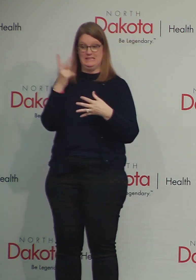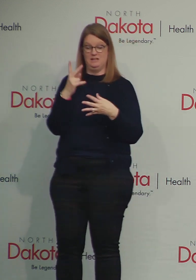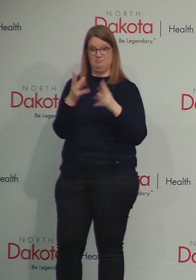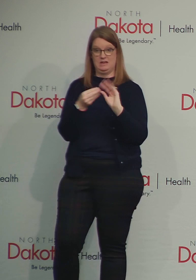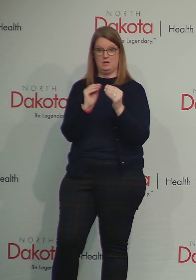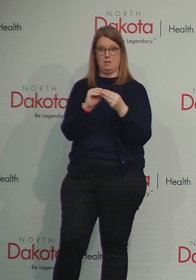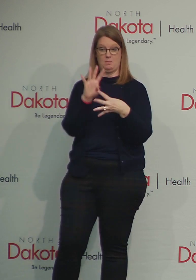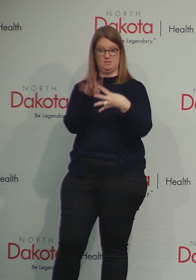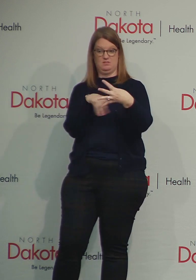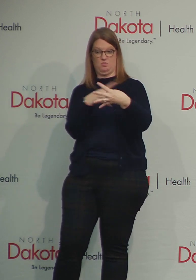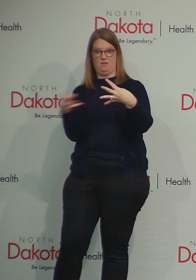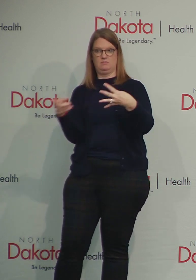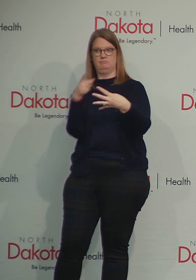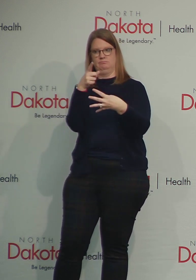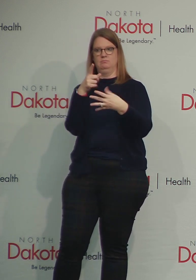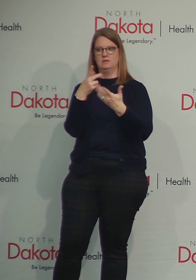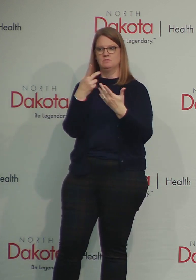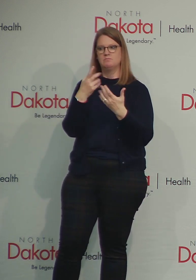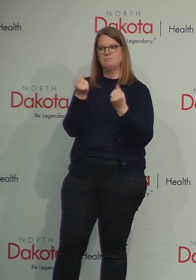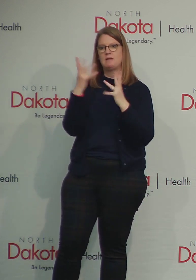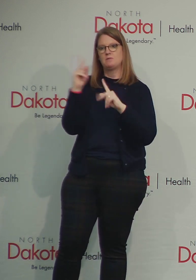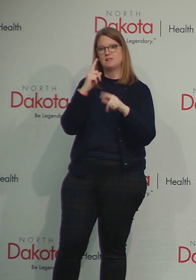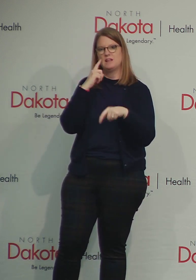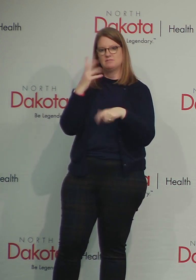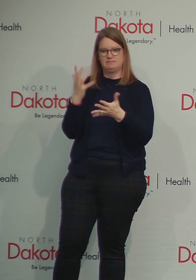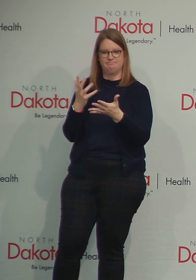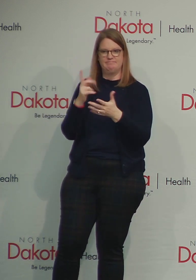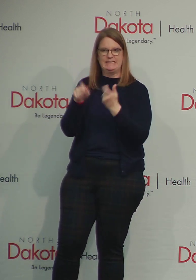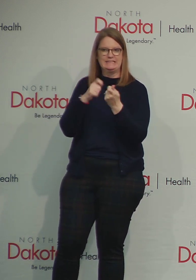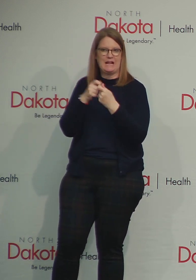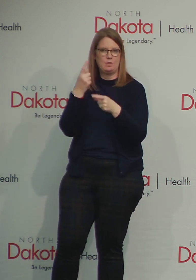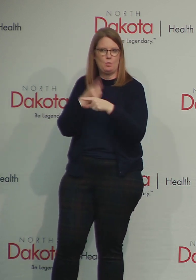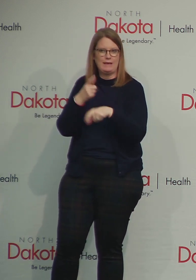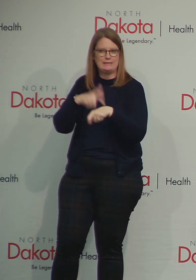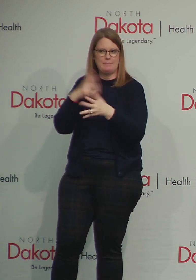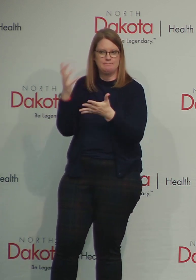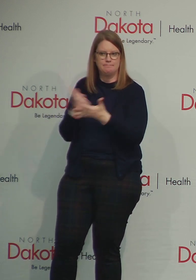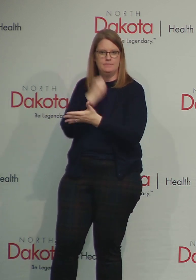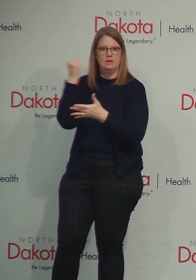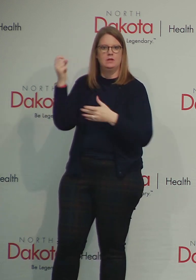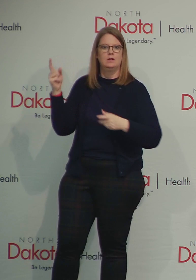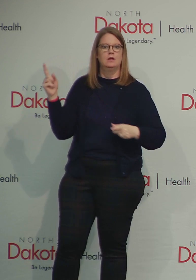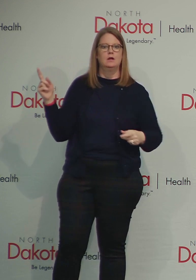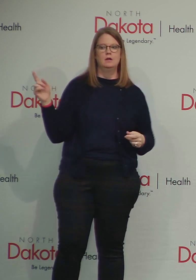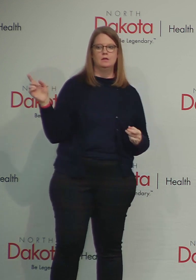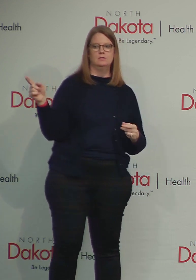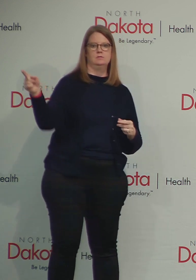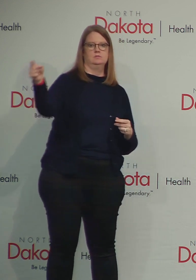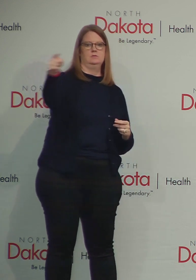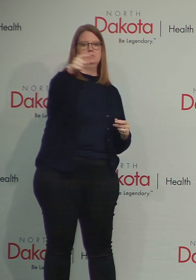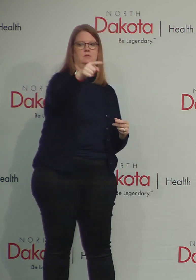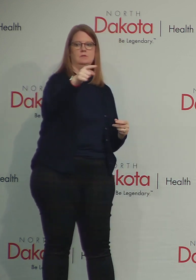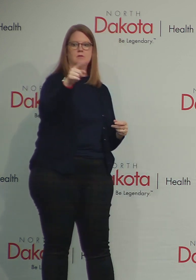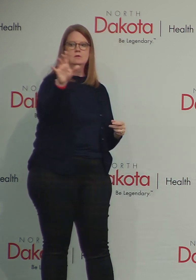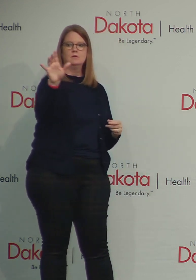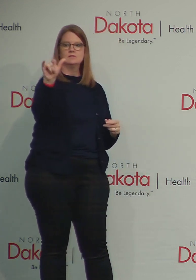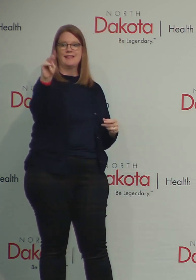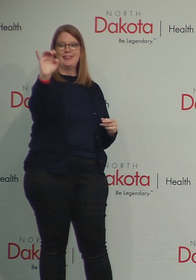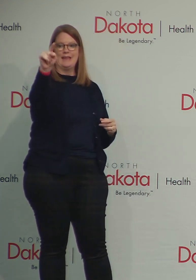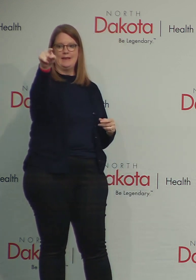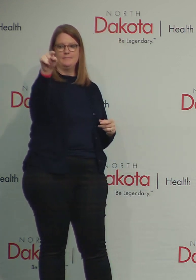today, it might say that was exactly the right time to do it. Okay, I'm circling back around, so then Lane and then